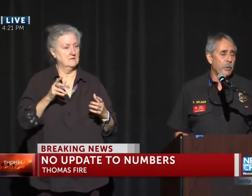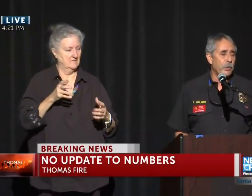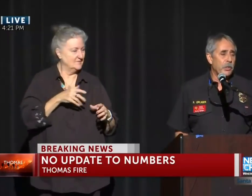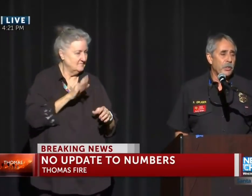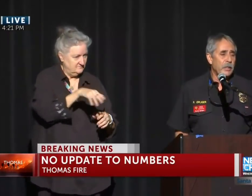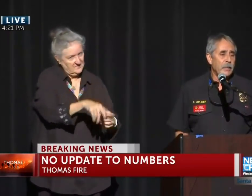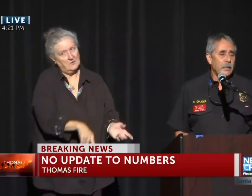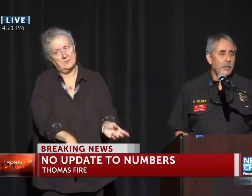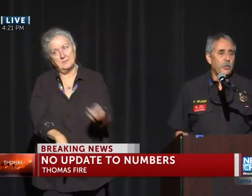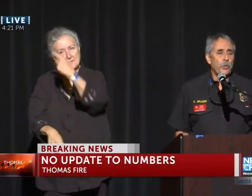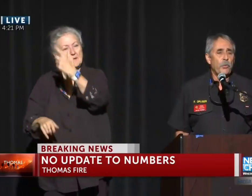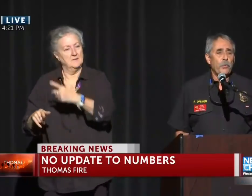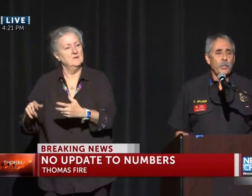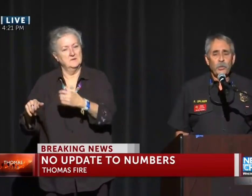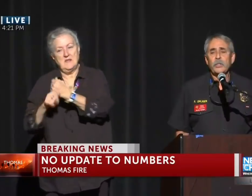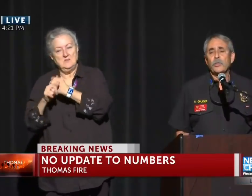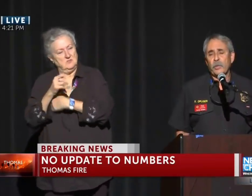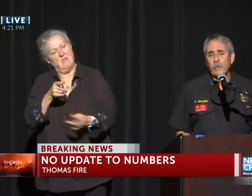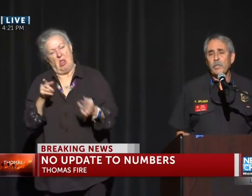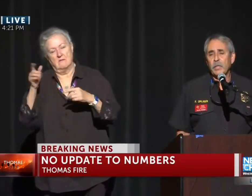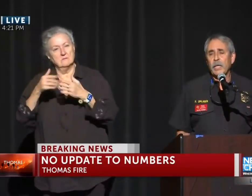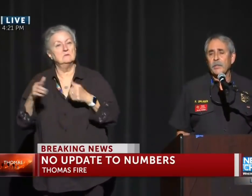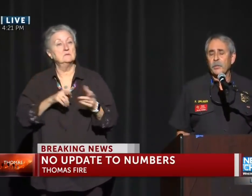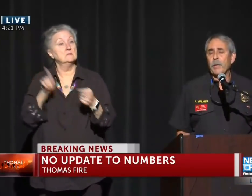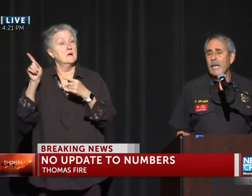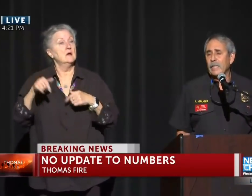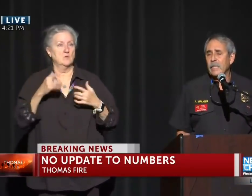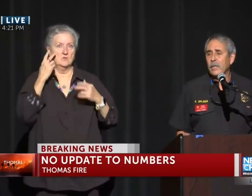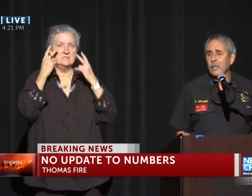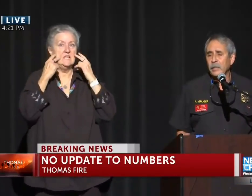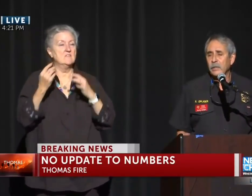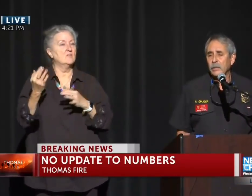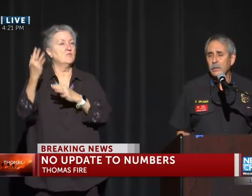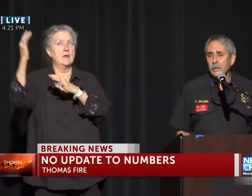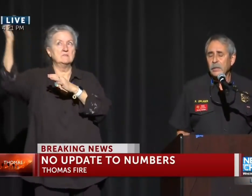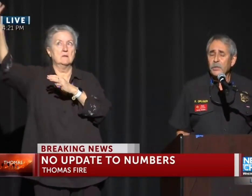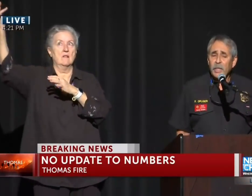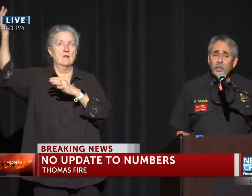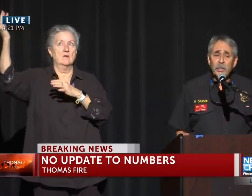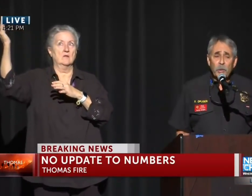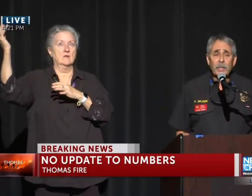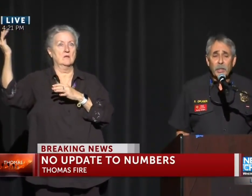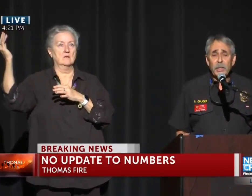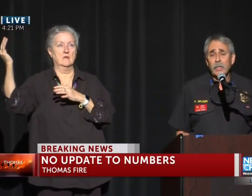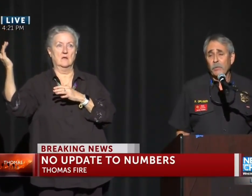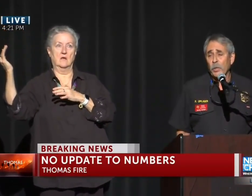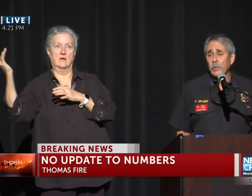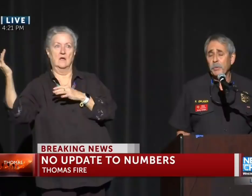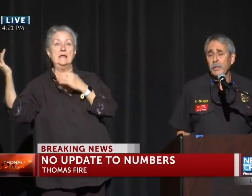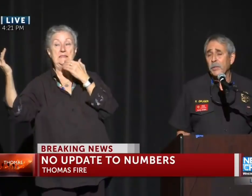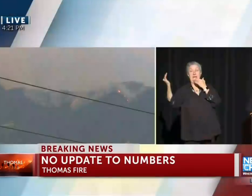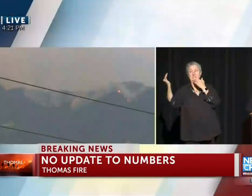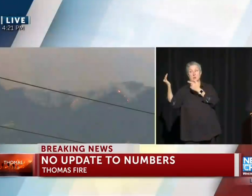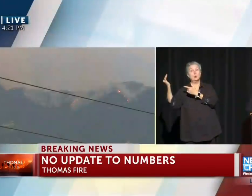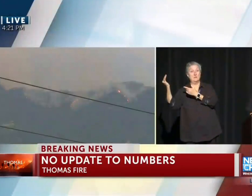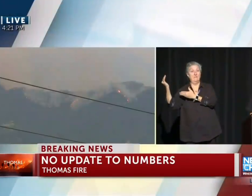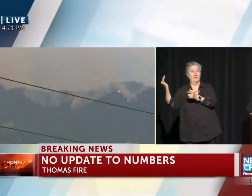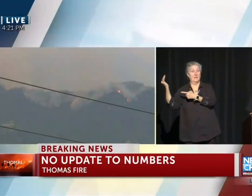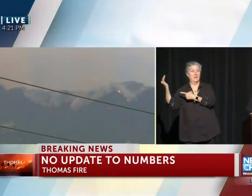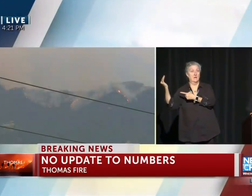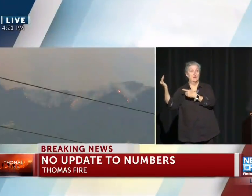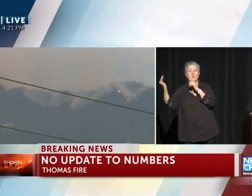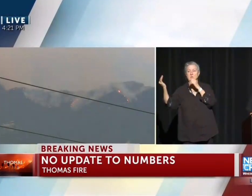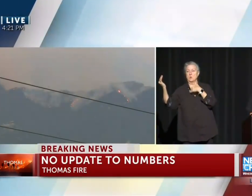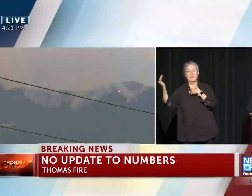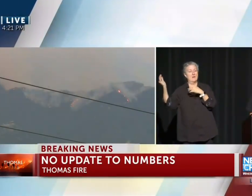firefighters in those exposures. And so when you see those flames tonight as they're backing down the hill, it's actually doing a good thing for us because we